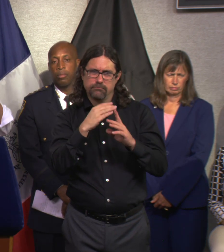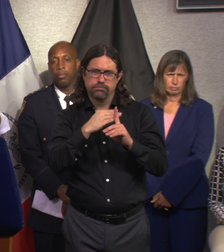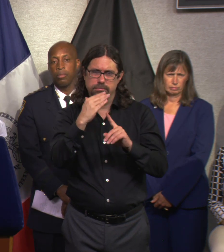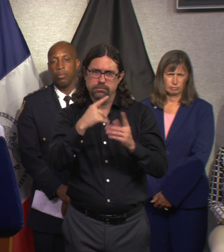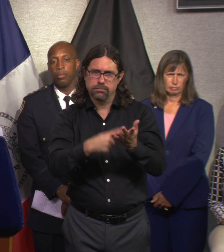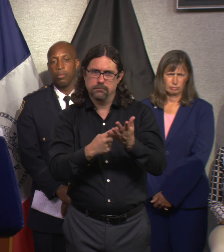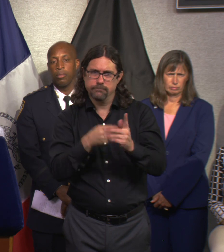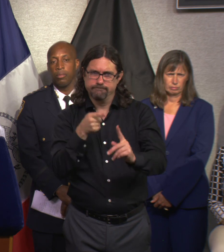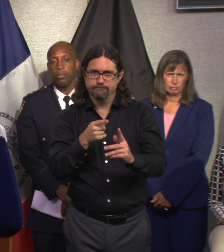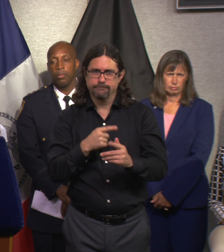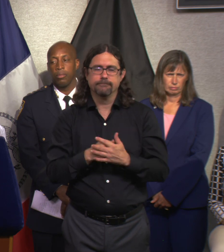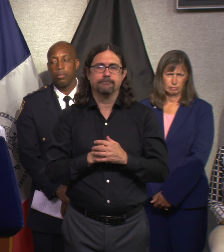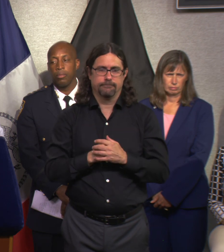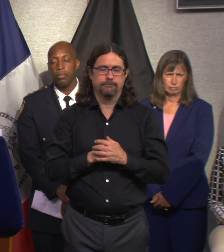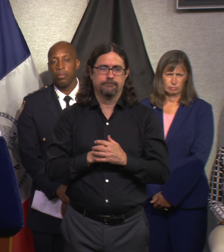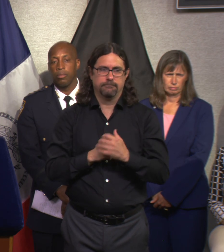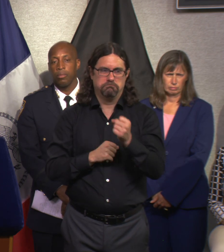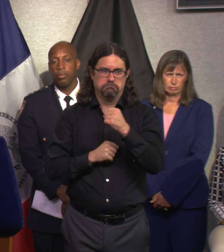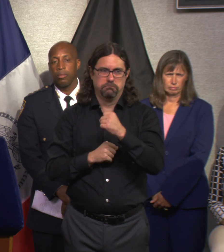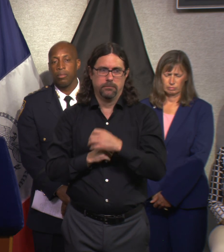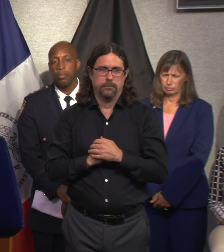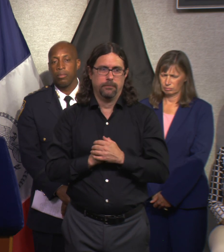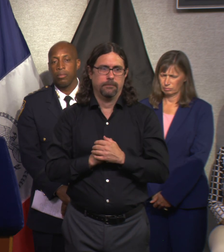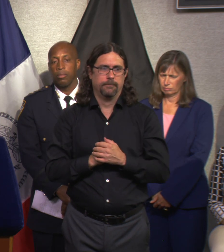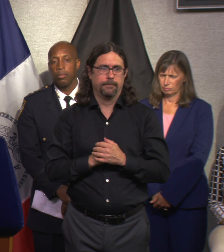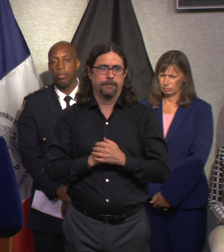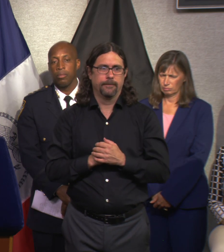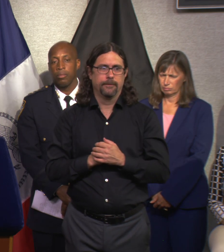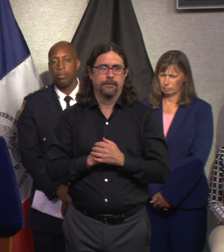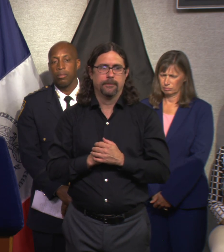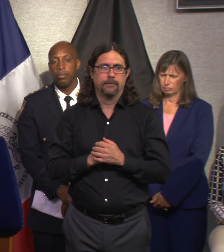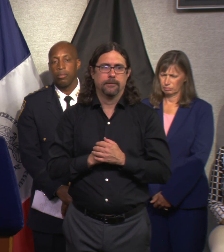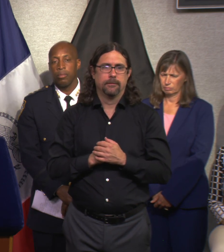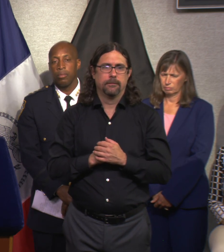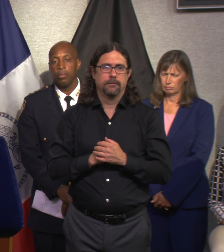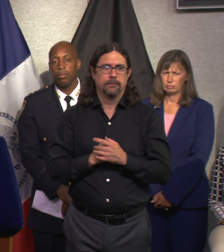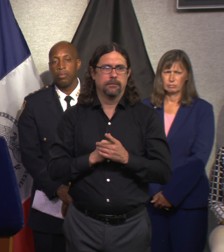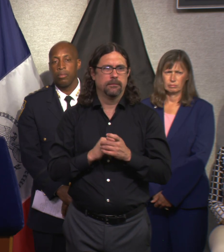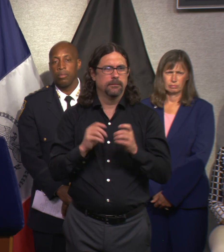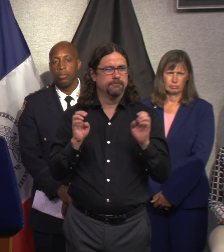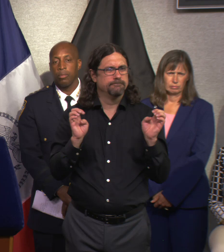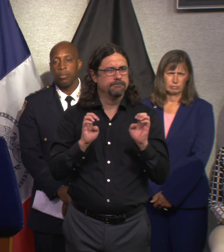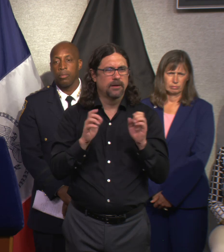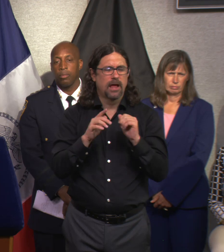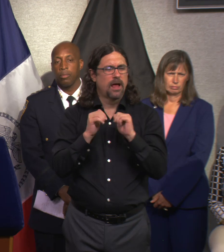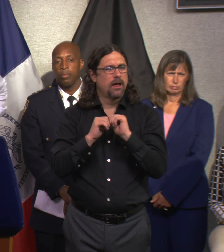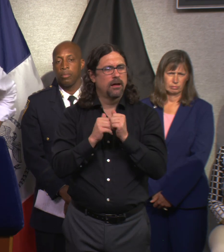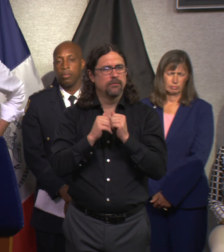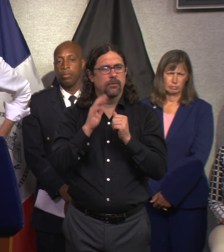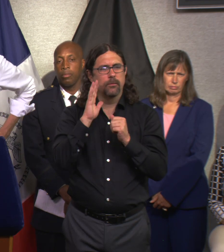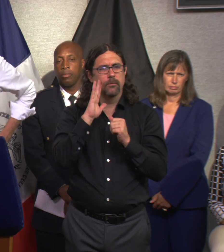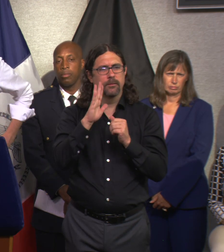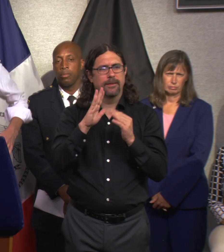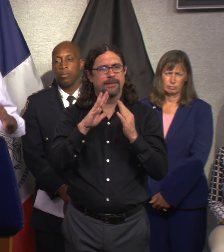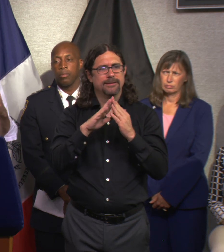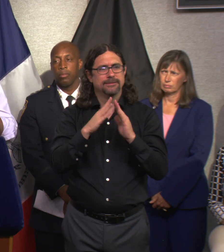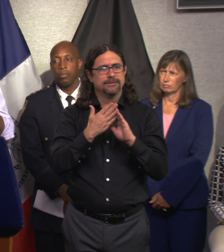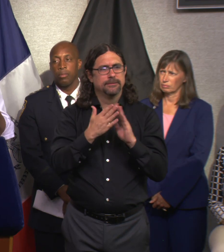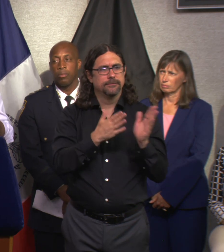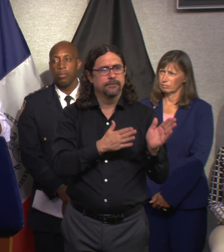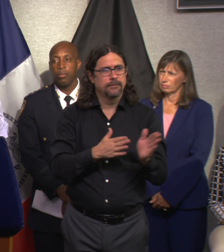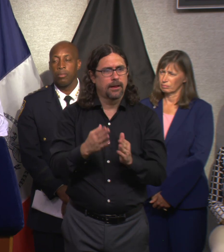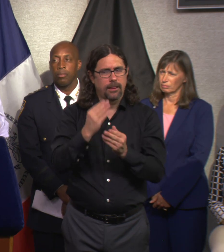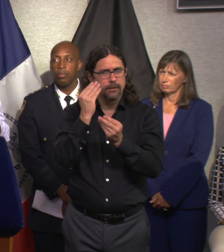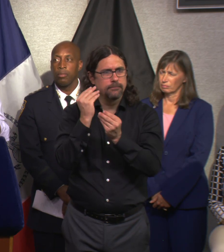summer emergencies, how will the city prepare for advising and helping those who may or may not be in danger?